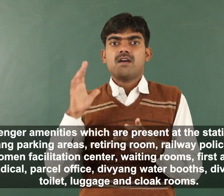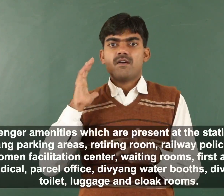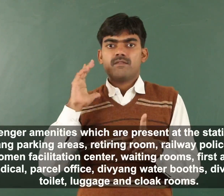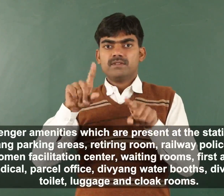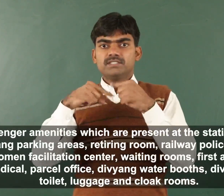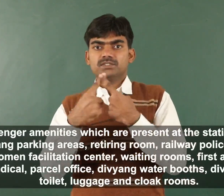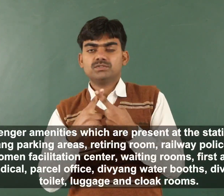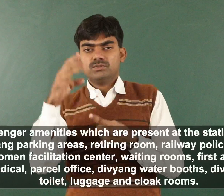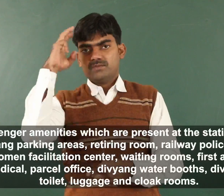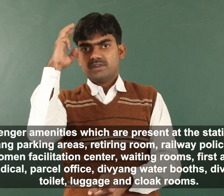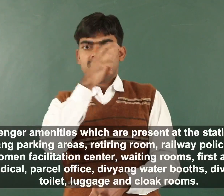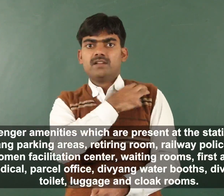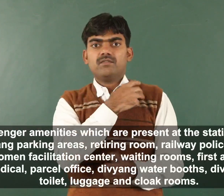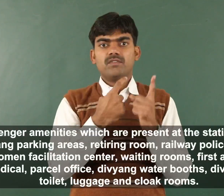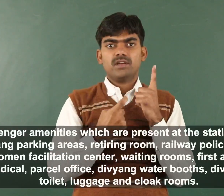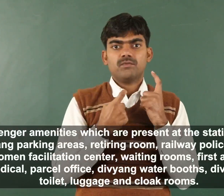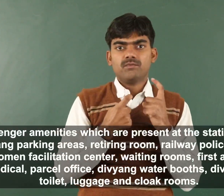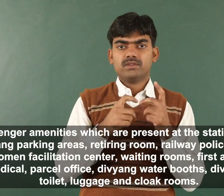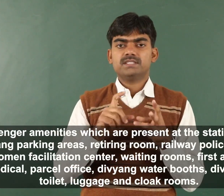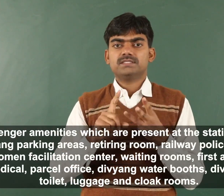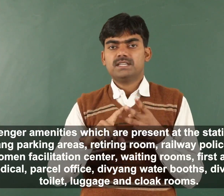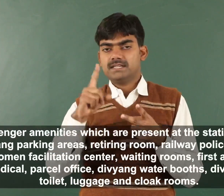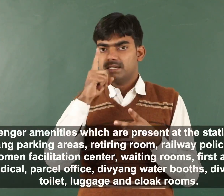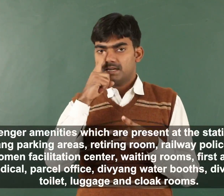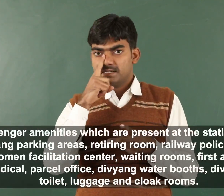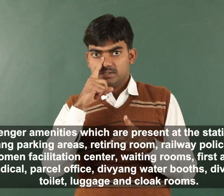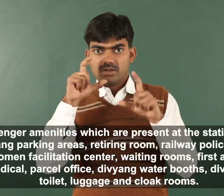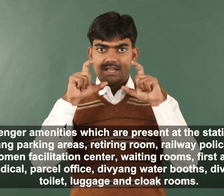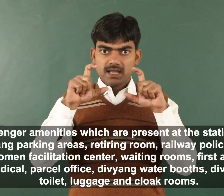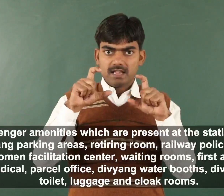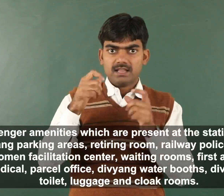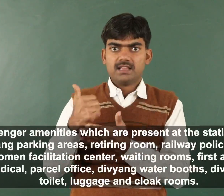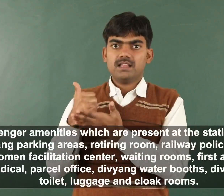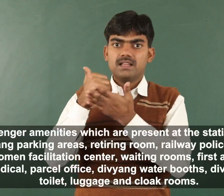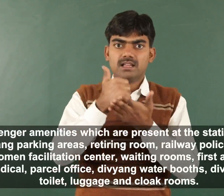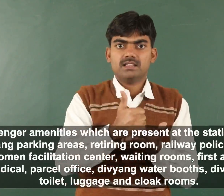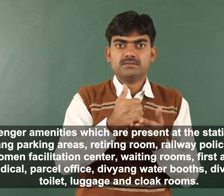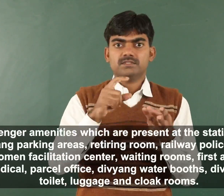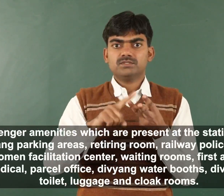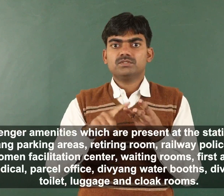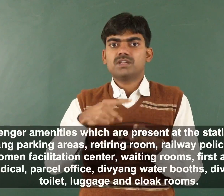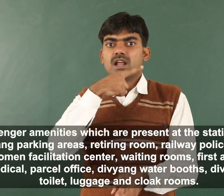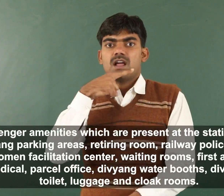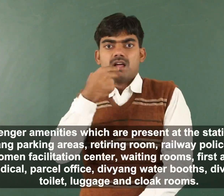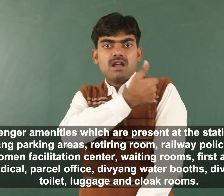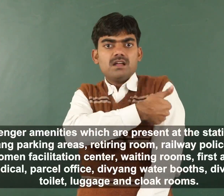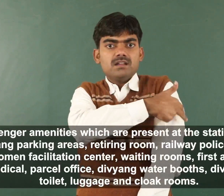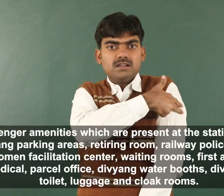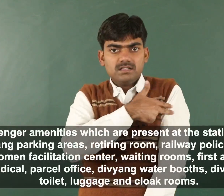women facilitation center, waiting rooms, first aid and medical, parcel